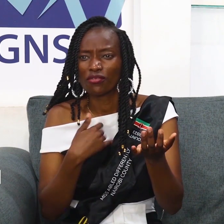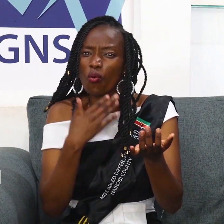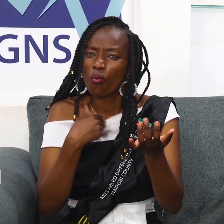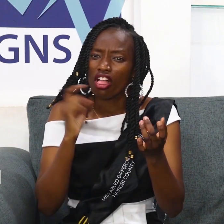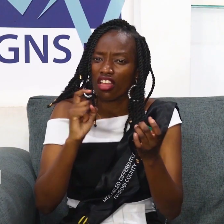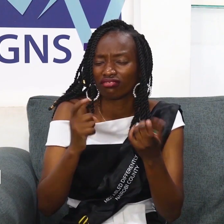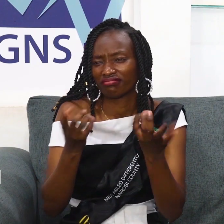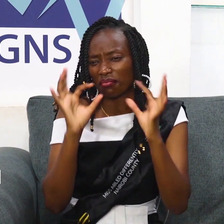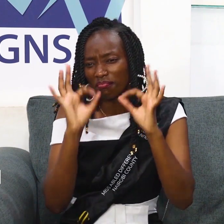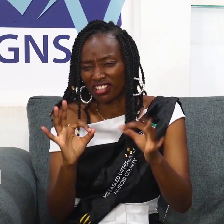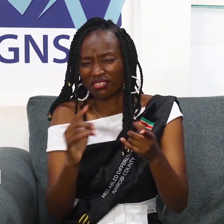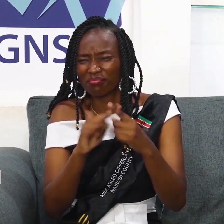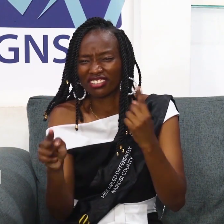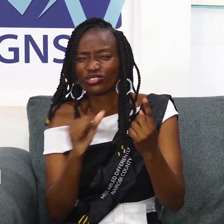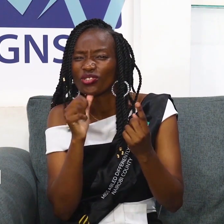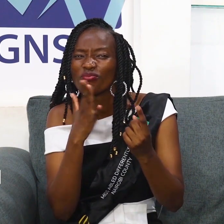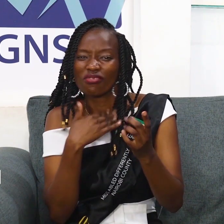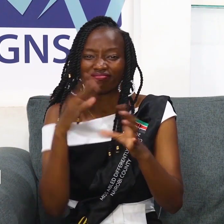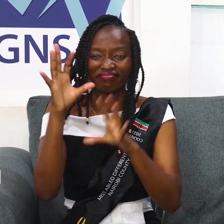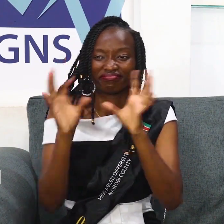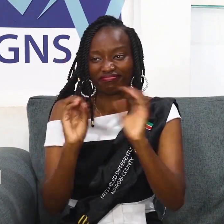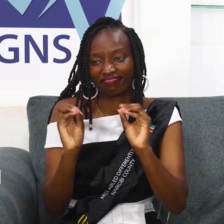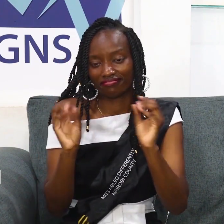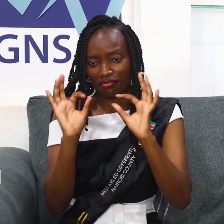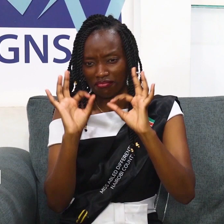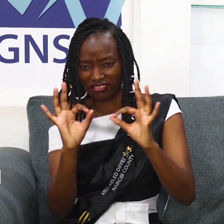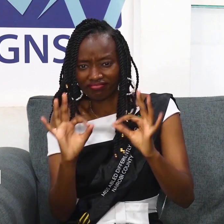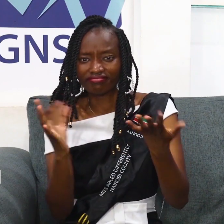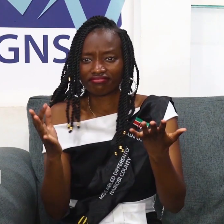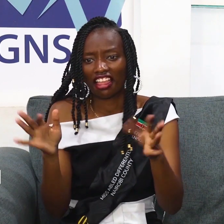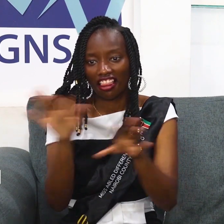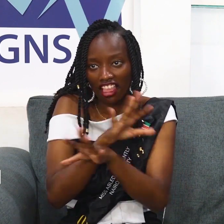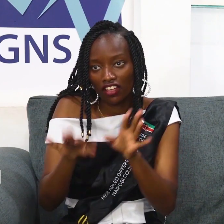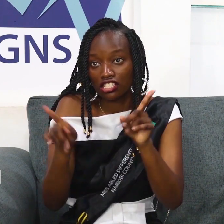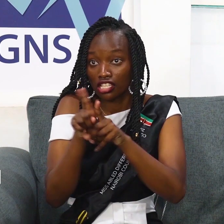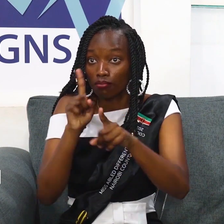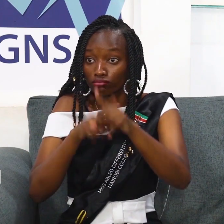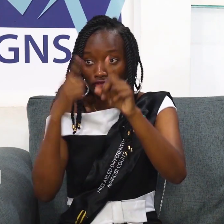If you want something in terms of the fashion, it has really been inspiring, but